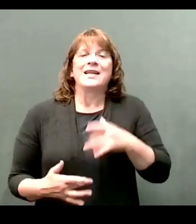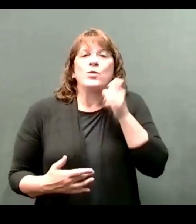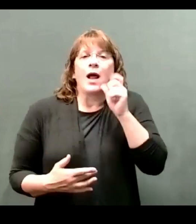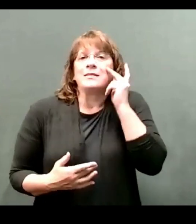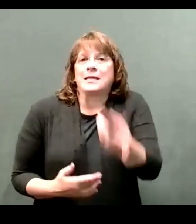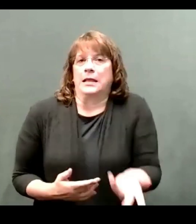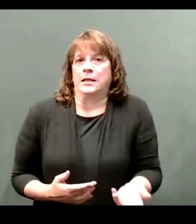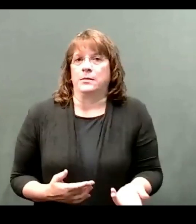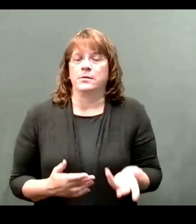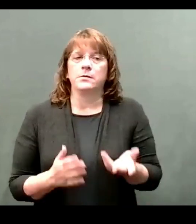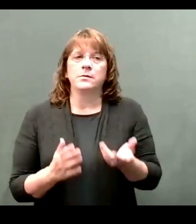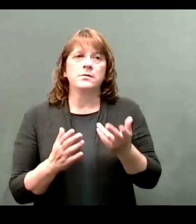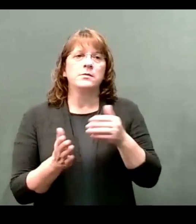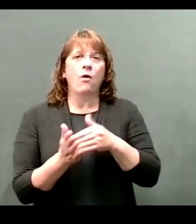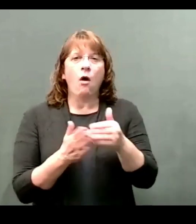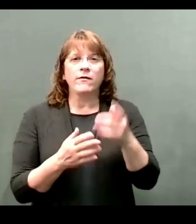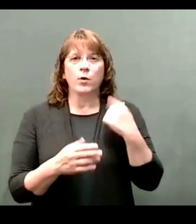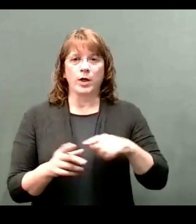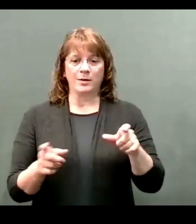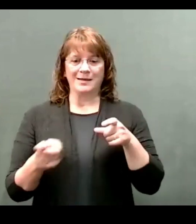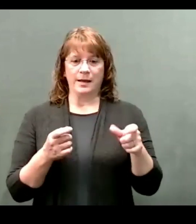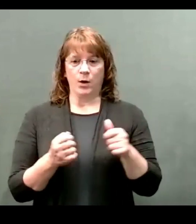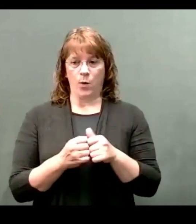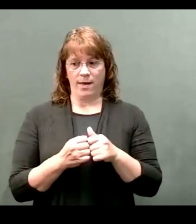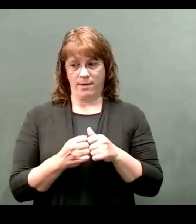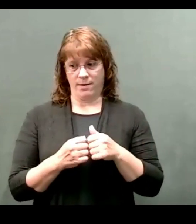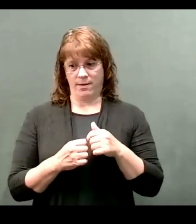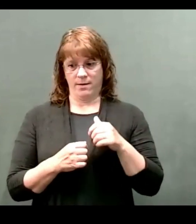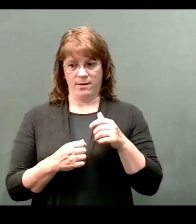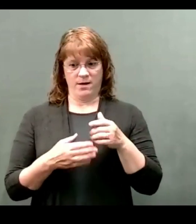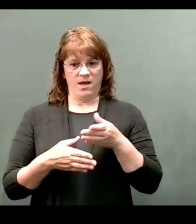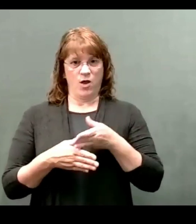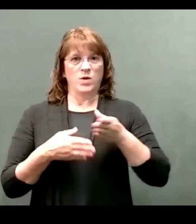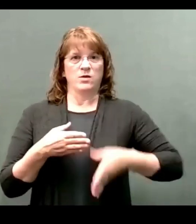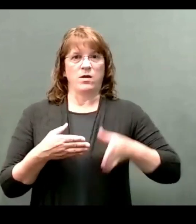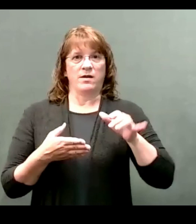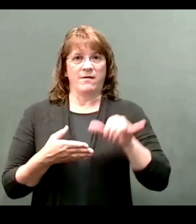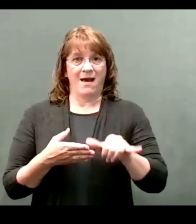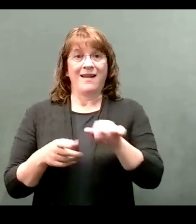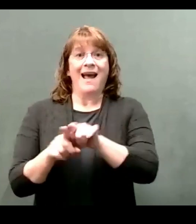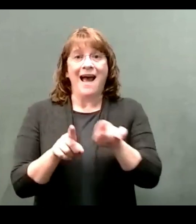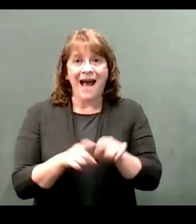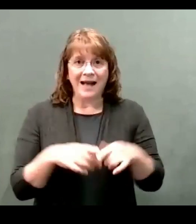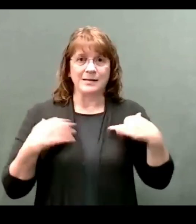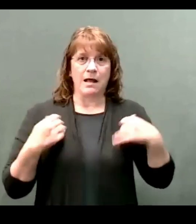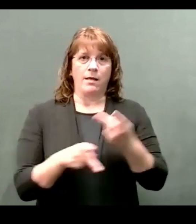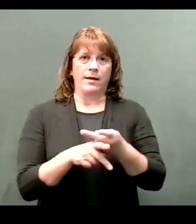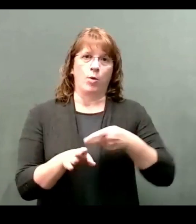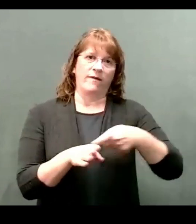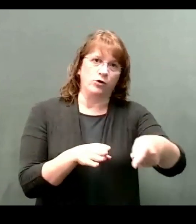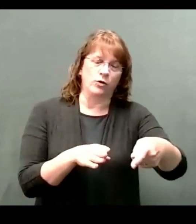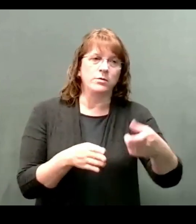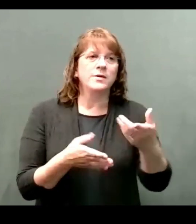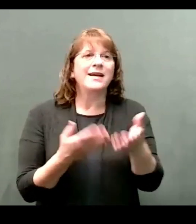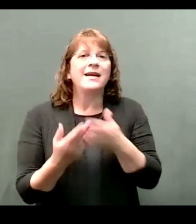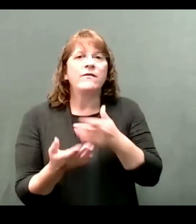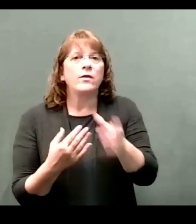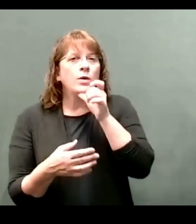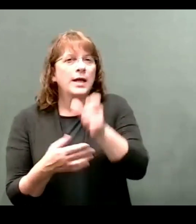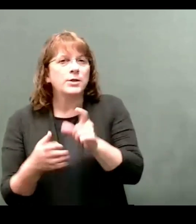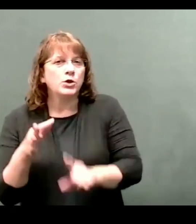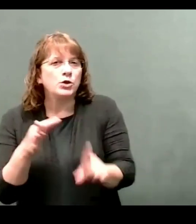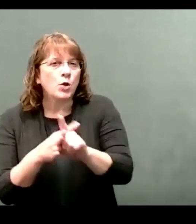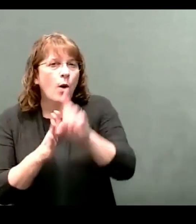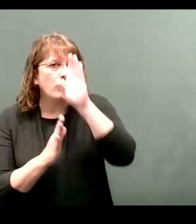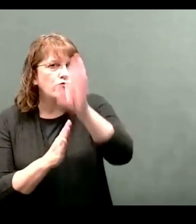to recognize that we are oftentimes dealing with the ramifications of that as healthcare professionals, even if it doesn't have a chance to really show